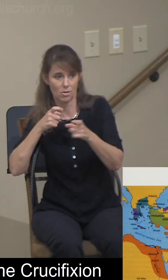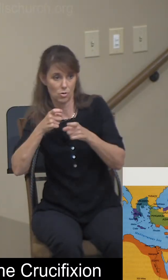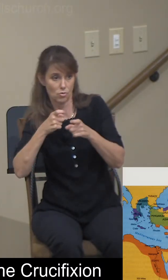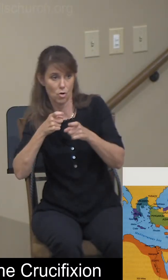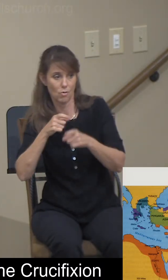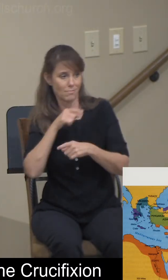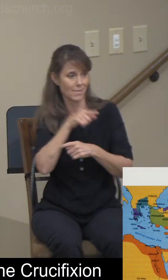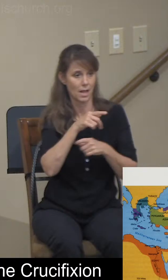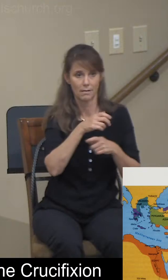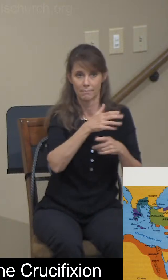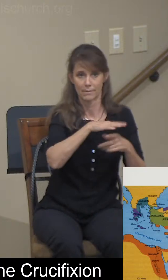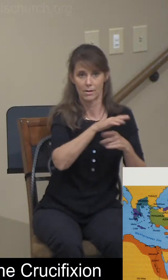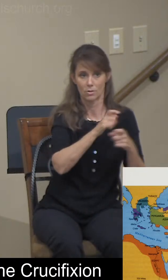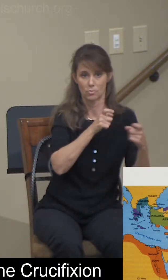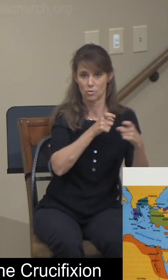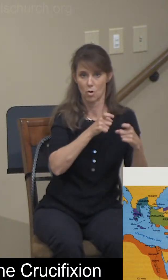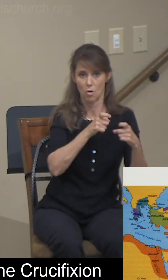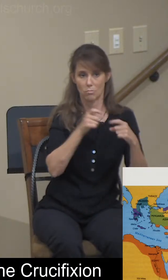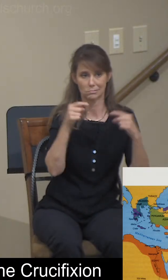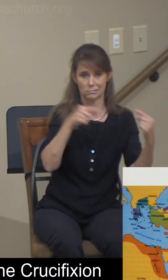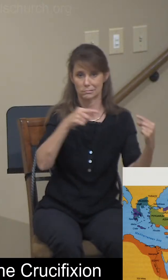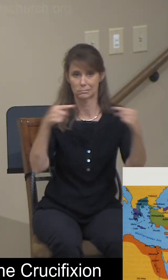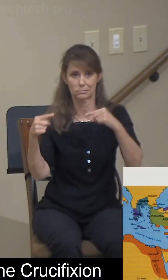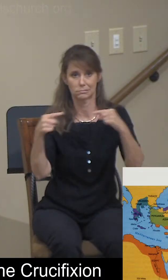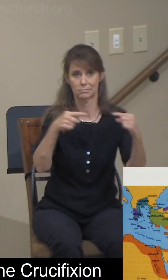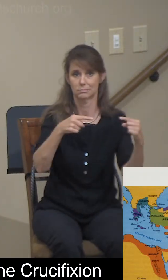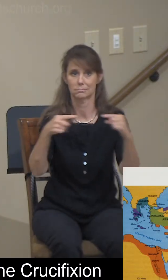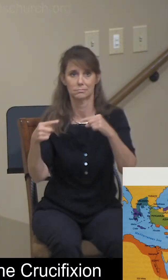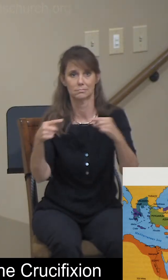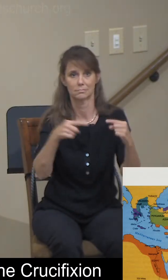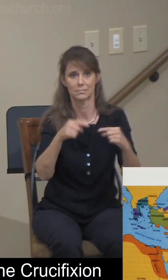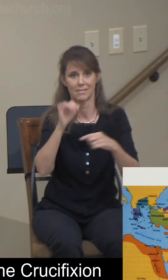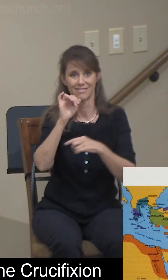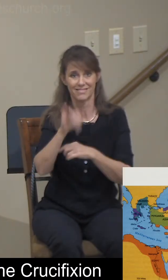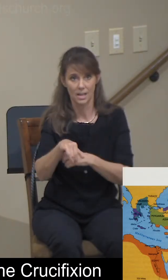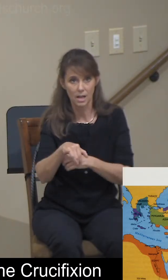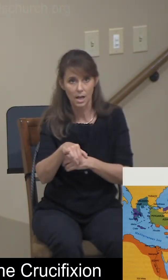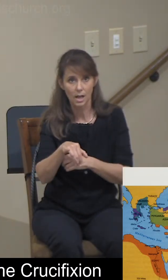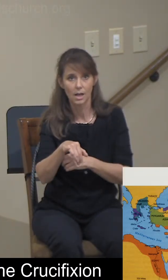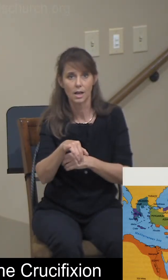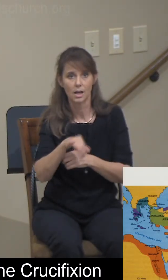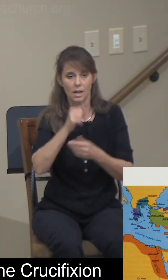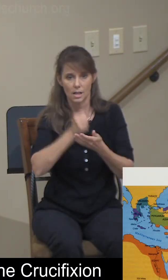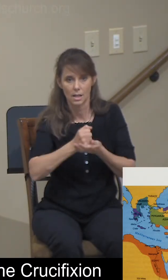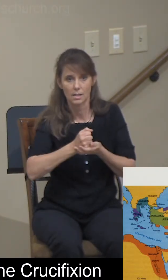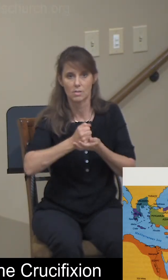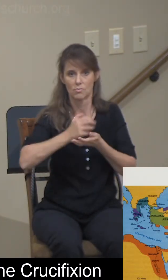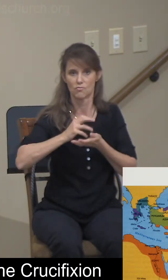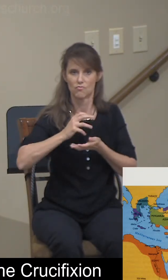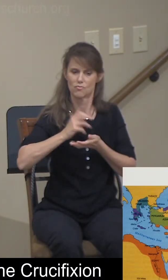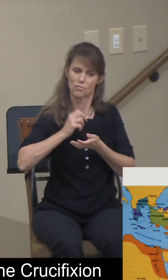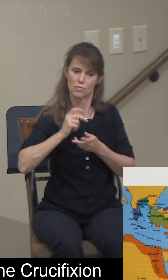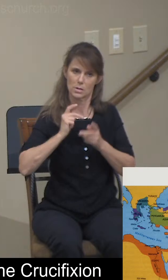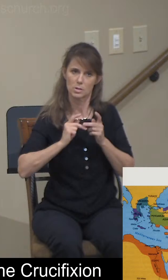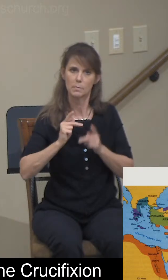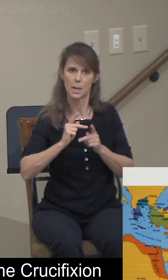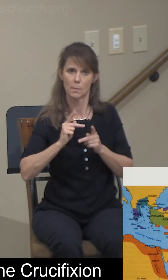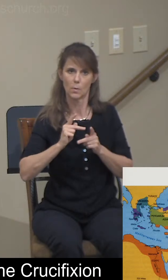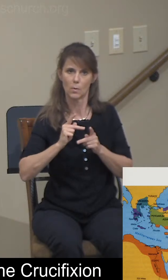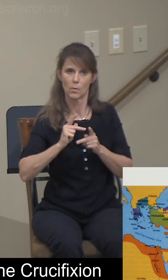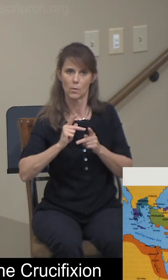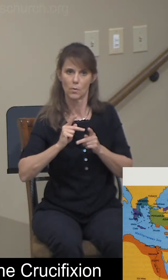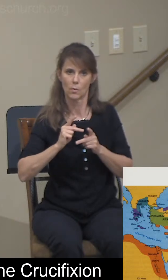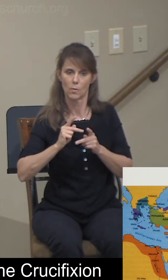the high priest and the upper class that are sort of the token and the beacon, if you will, of Jewish